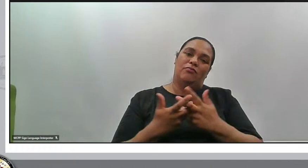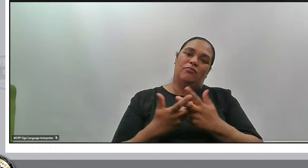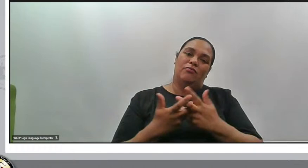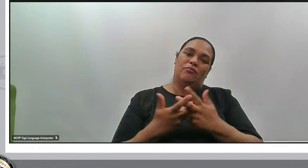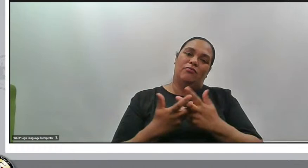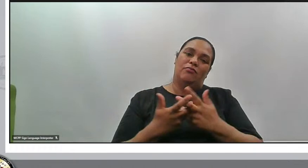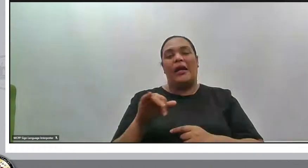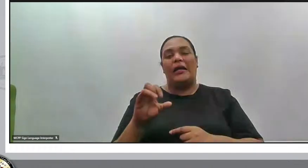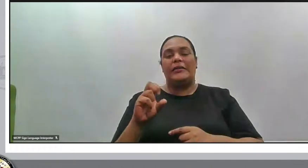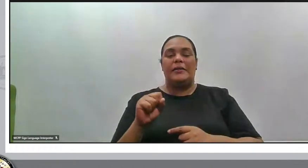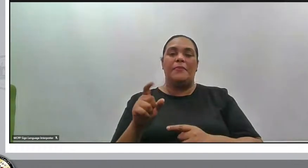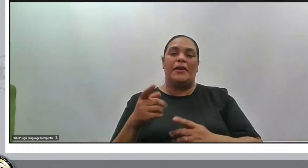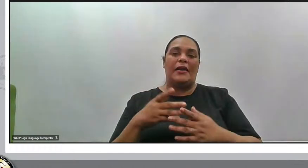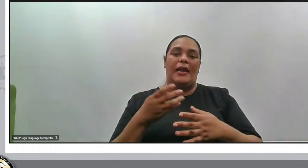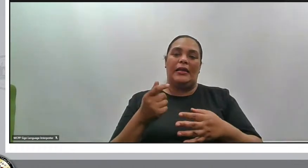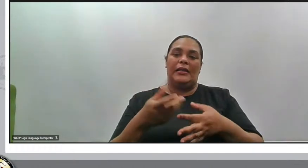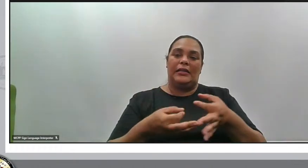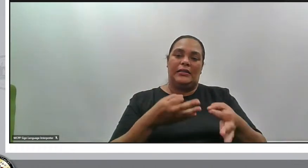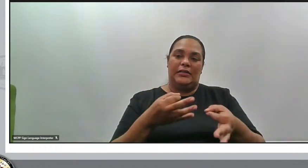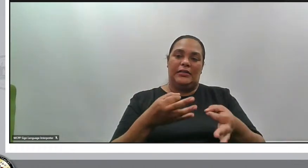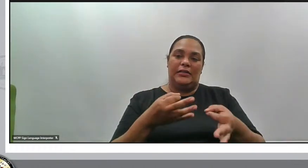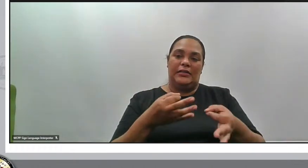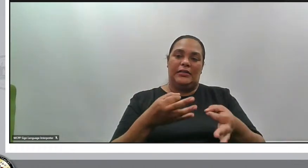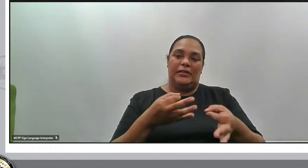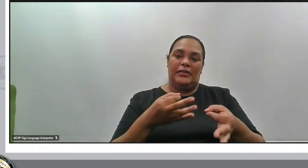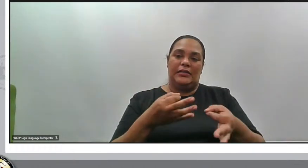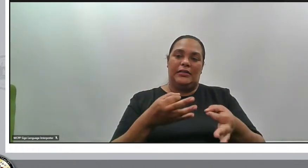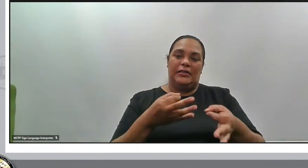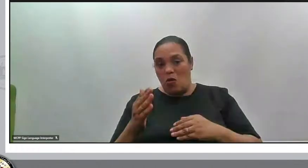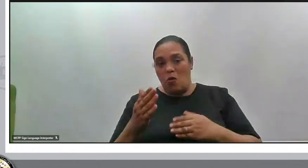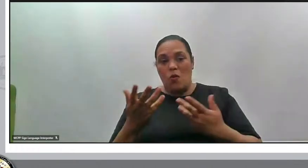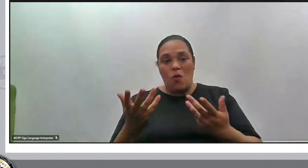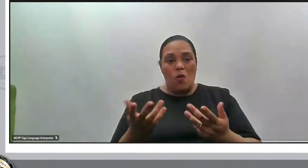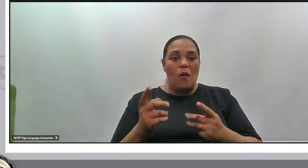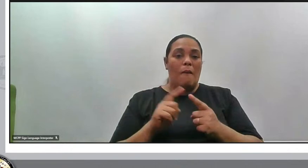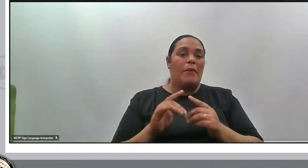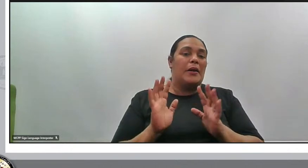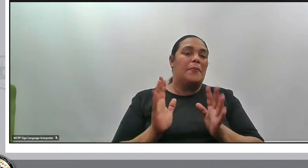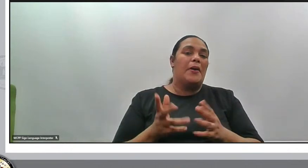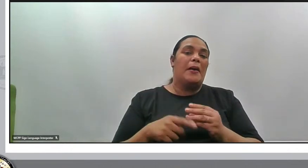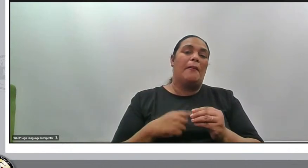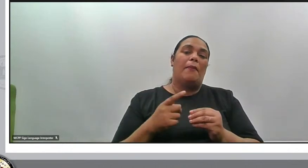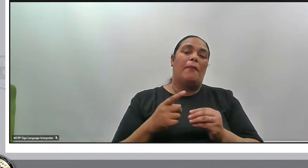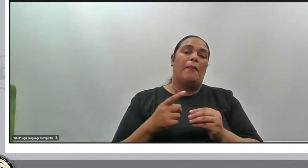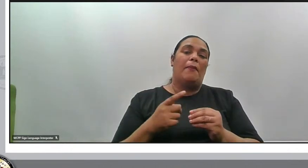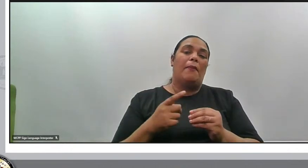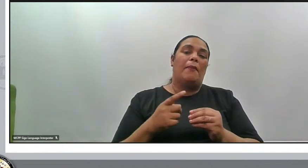speak a little bit in more detail if you require more. Just on the issue